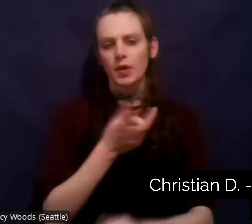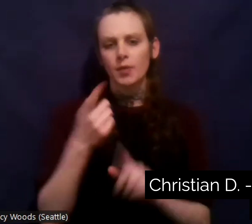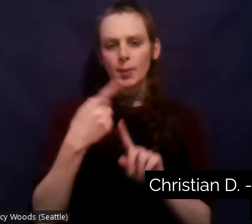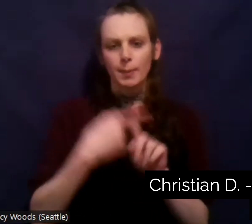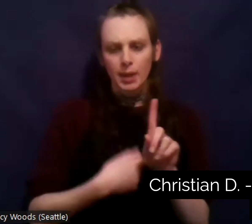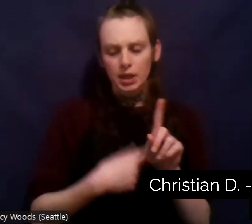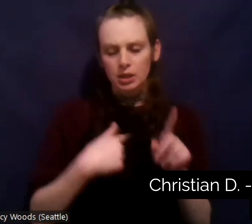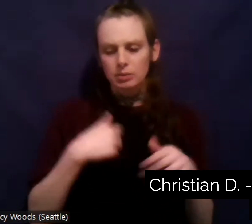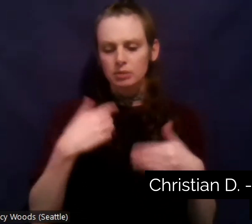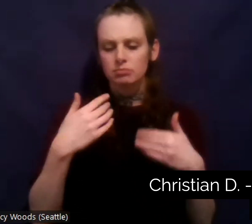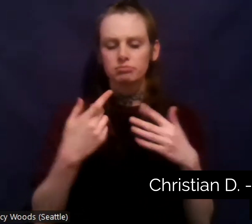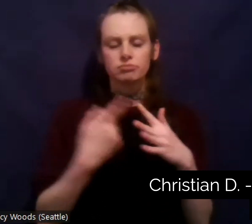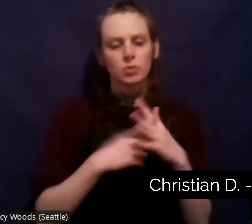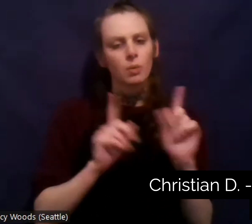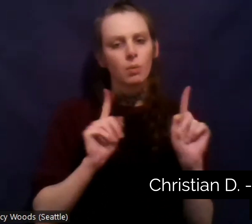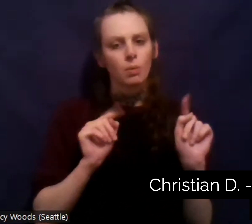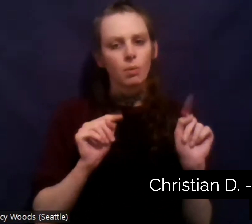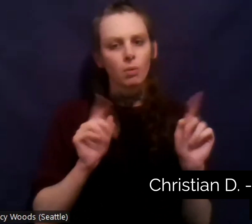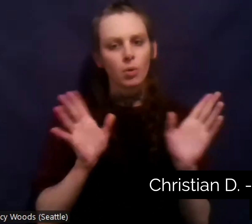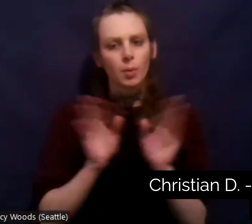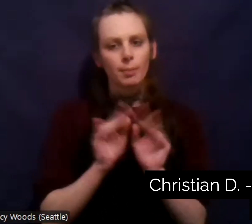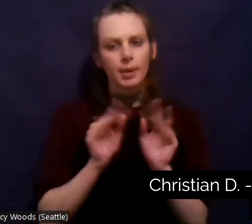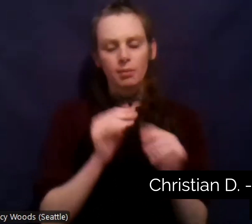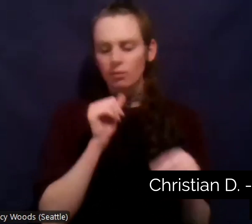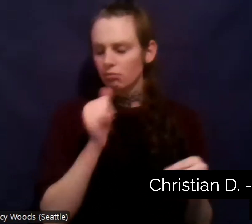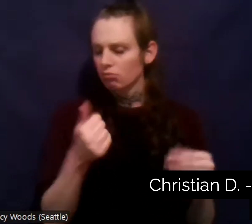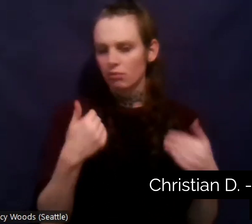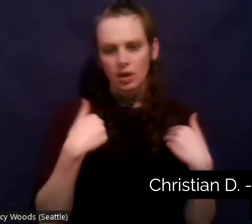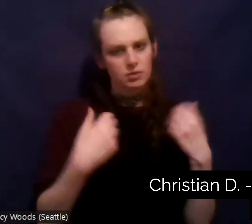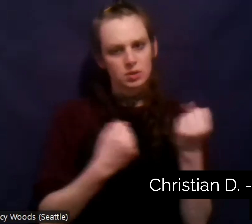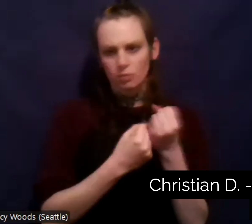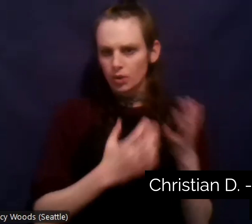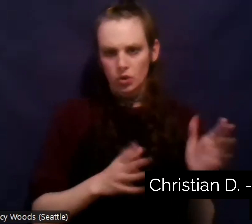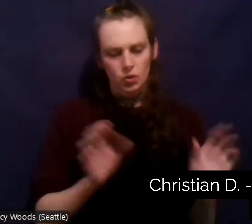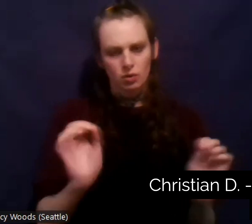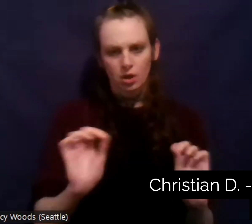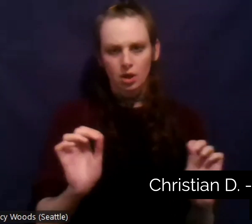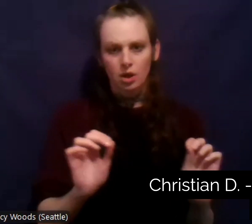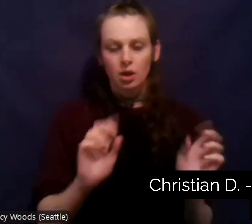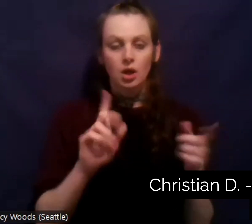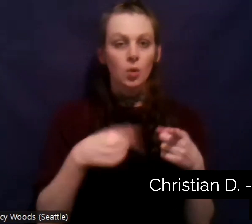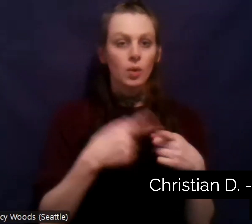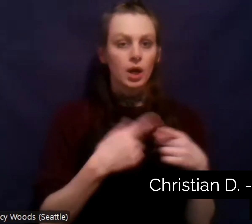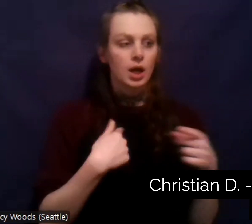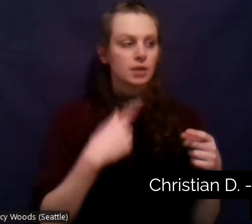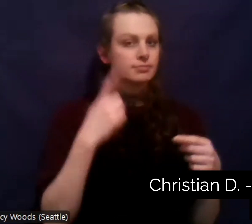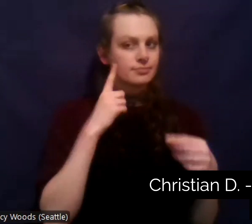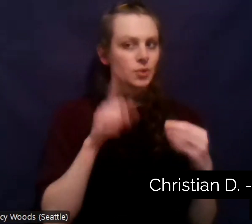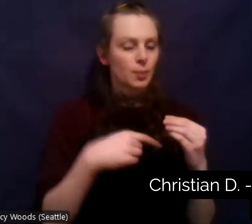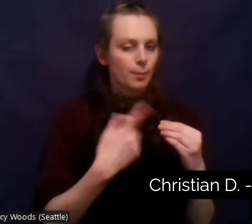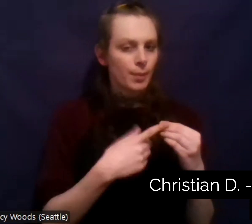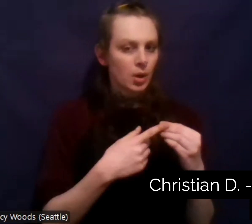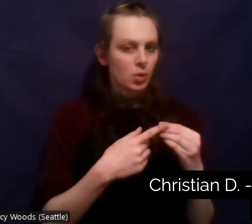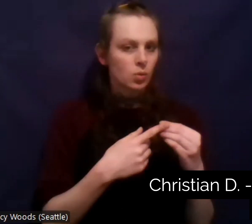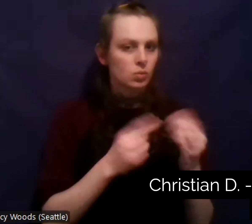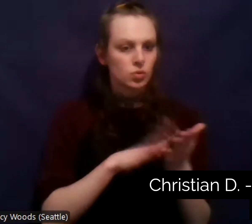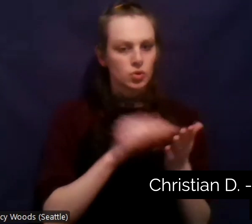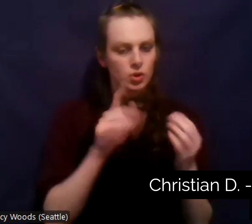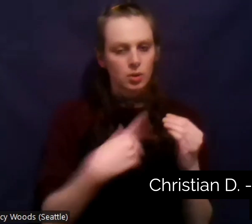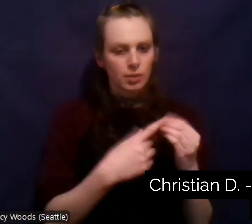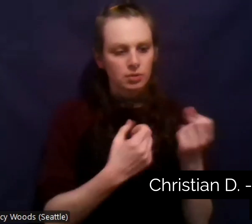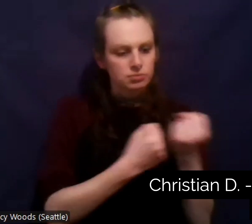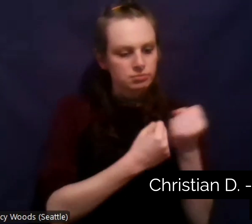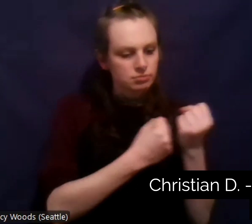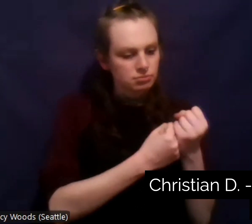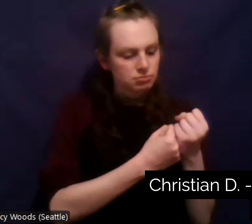I started going to meetings, I didn't have a sponsor. And then when I heard about sponsorships, um, I